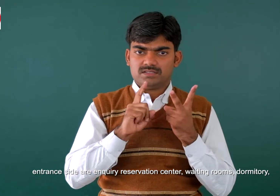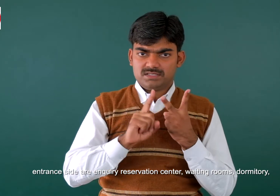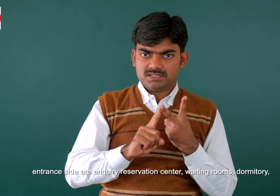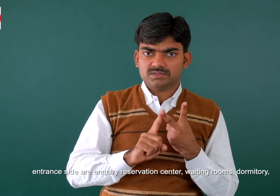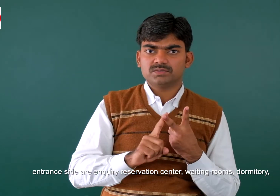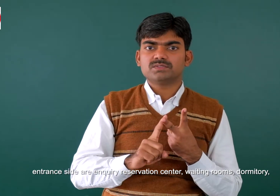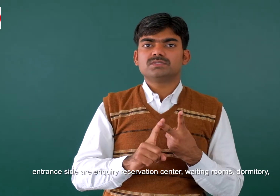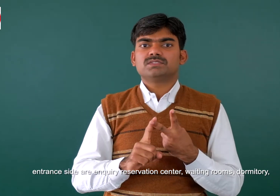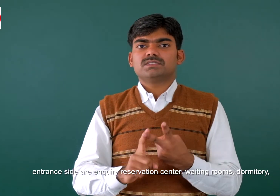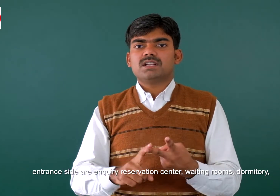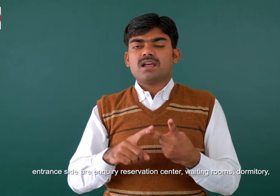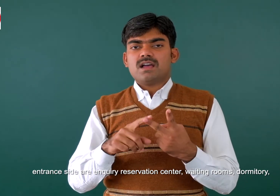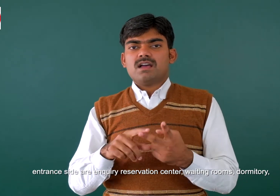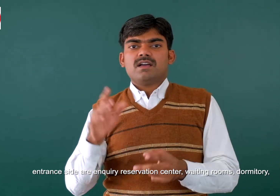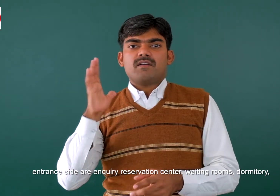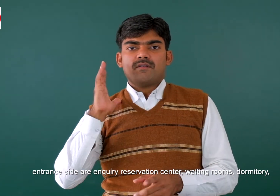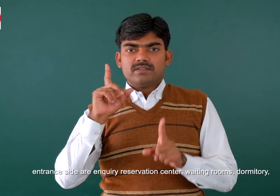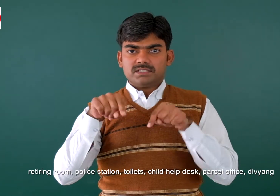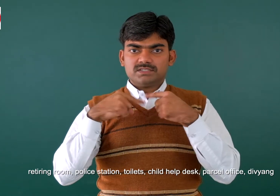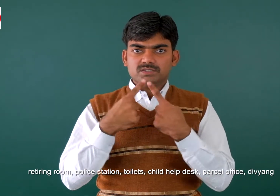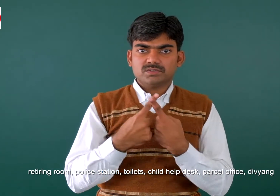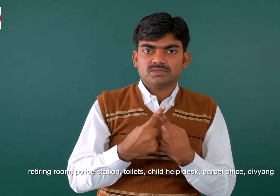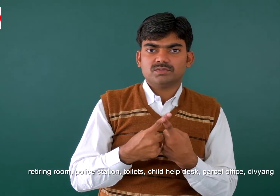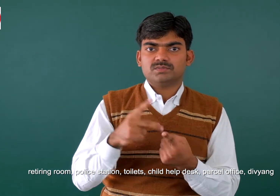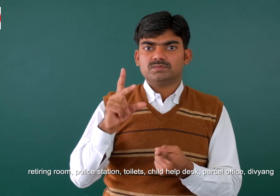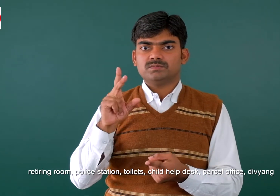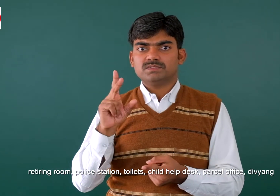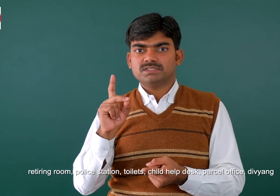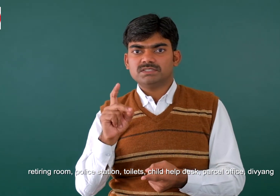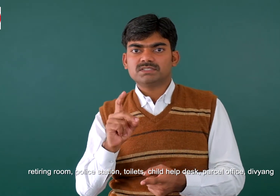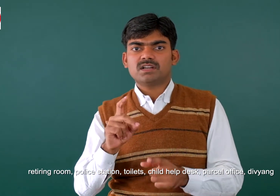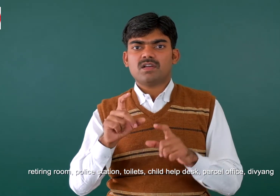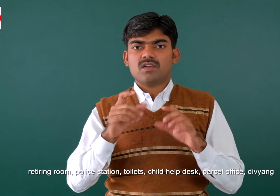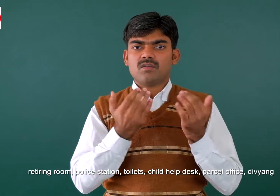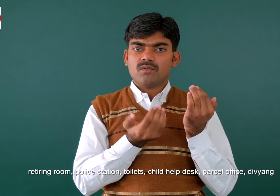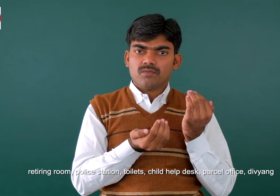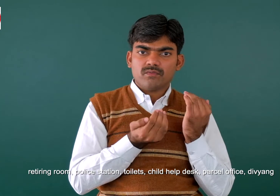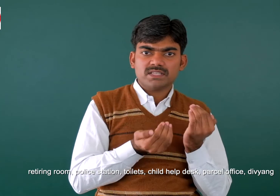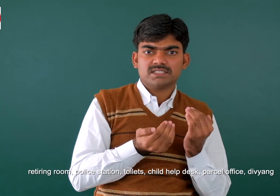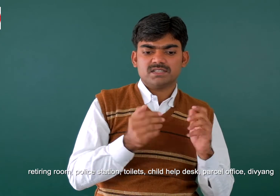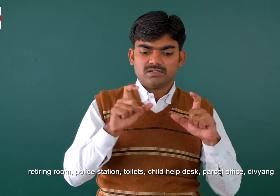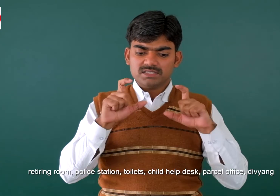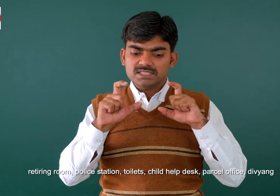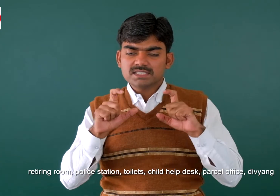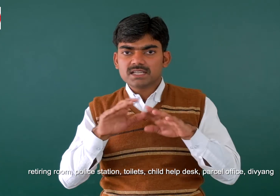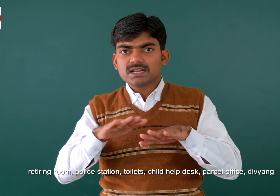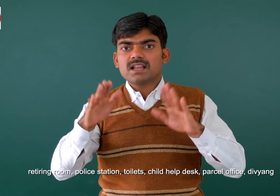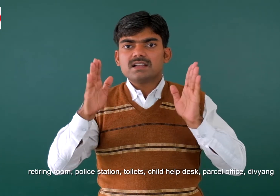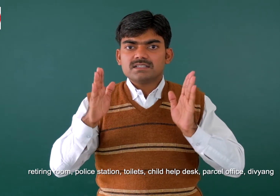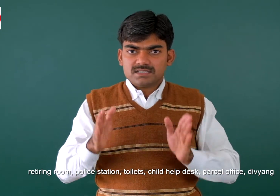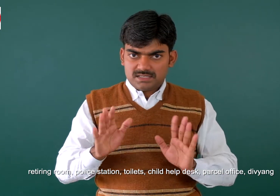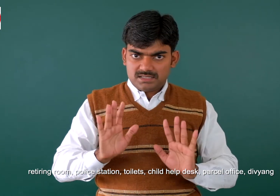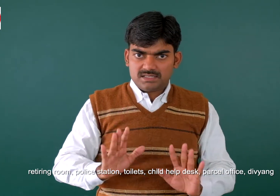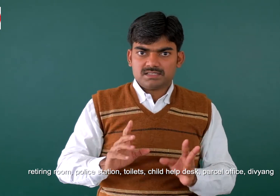waiting rooms, dormitory, retiring room, police station, toilets, child help desk,